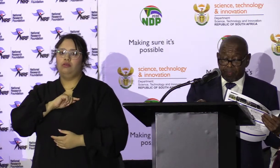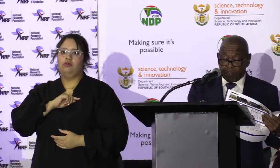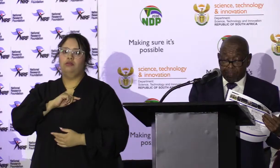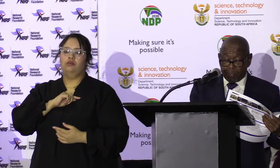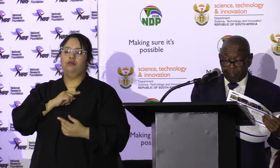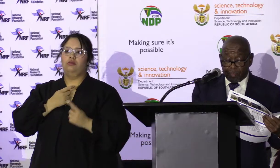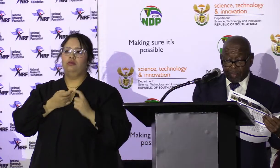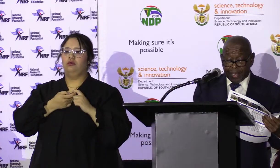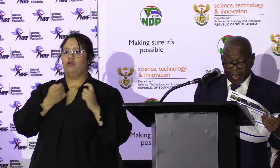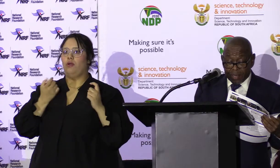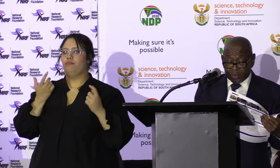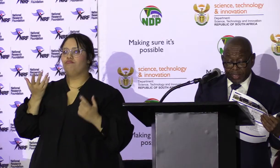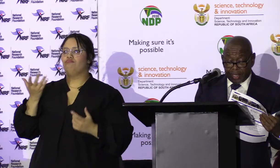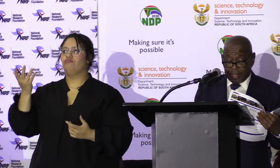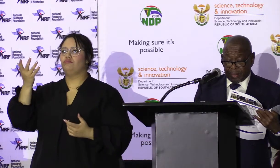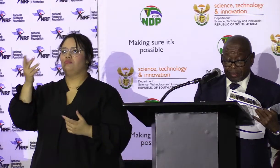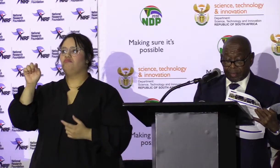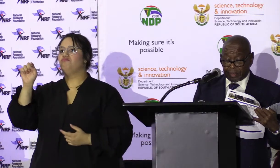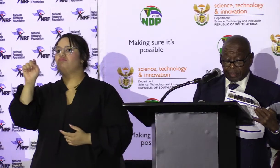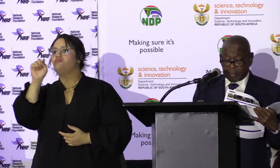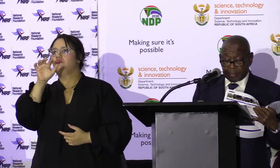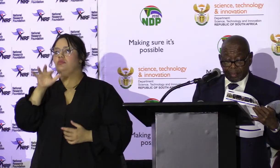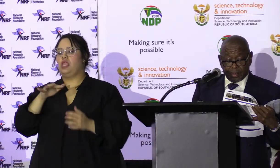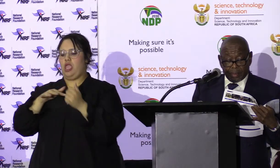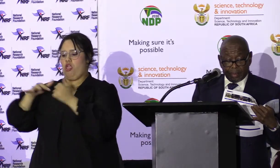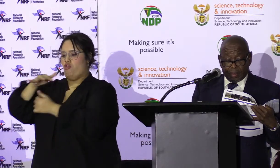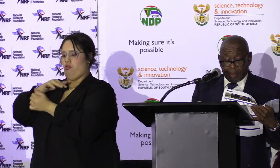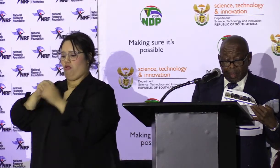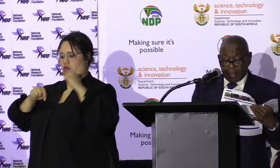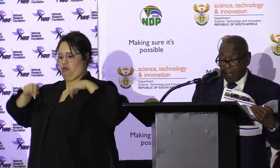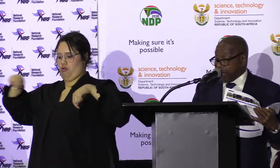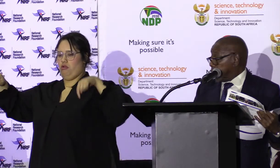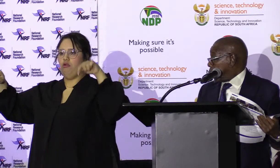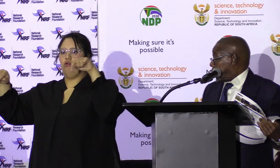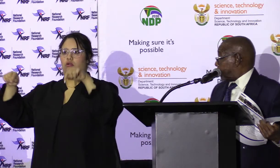from around here.